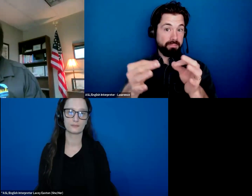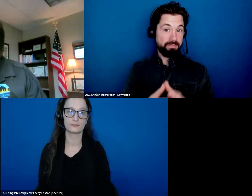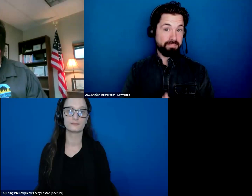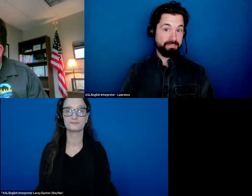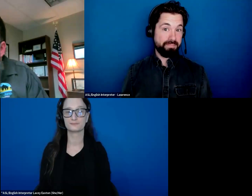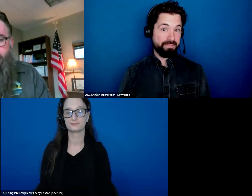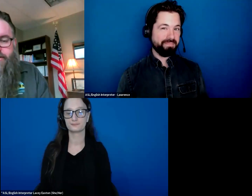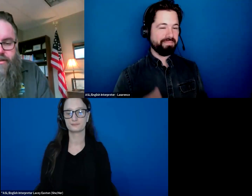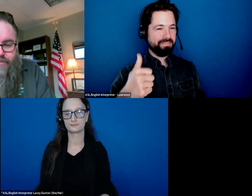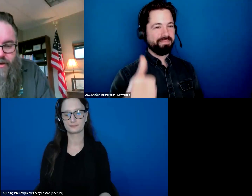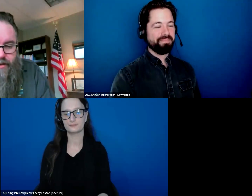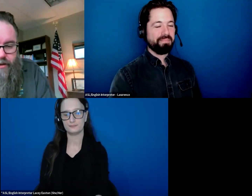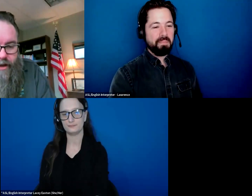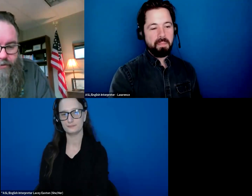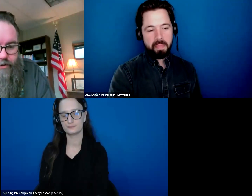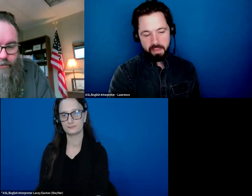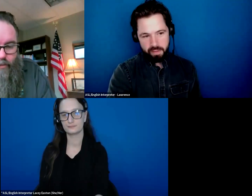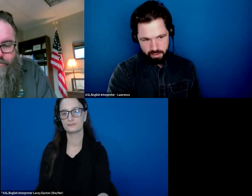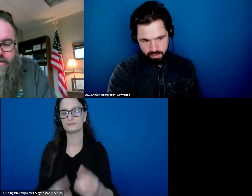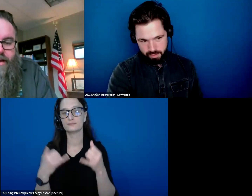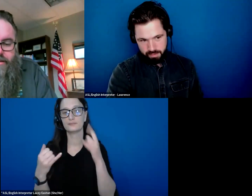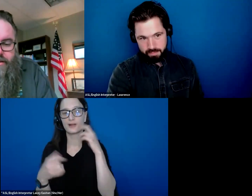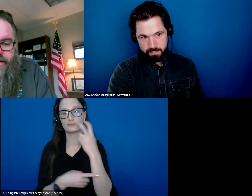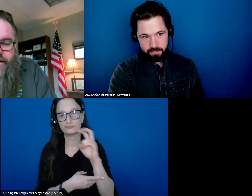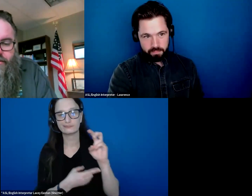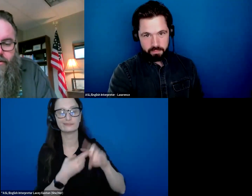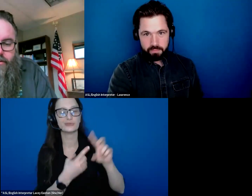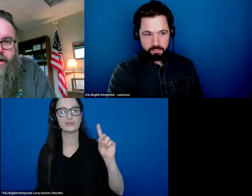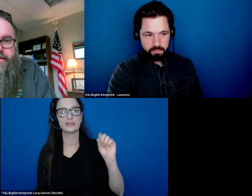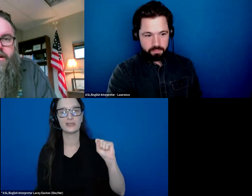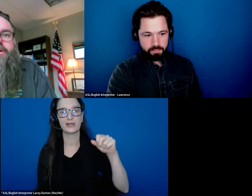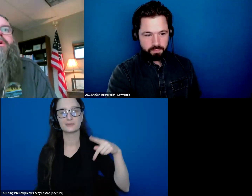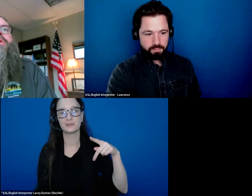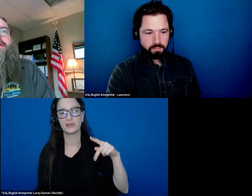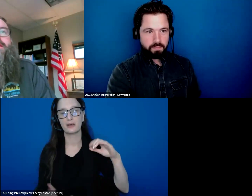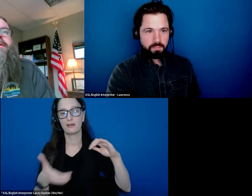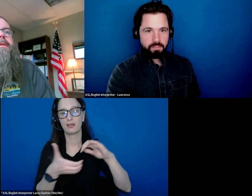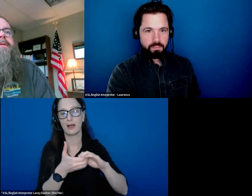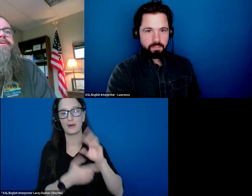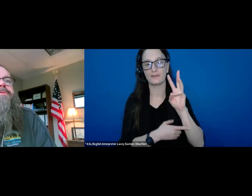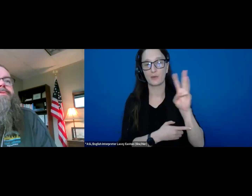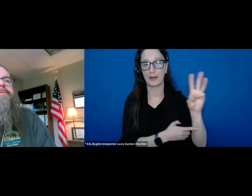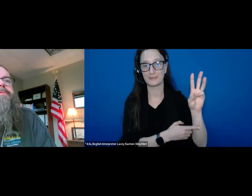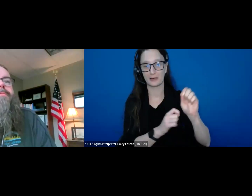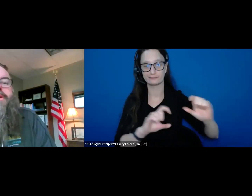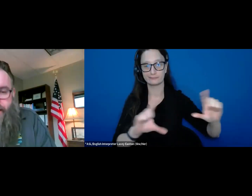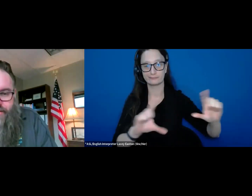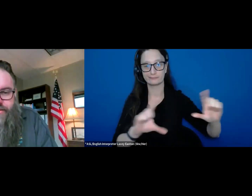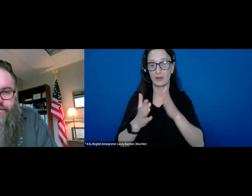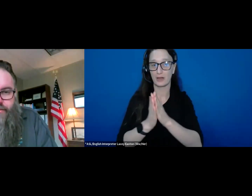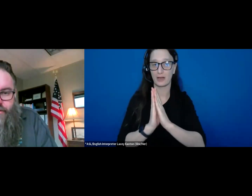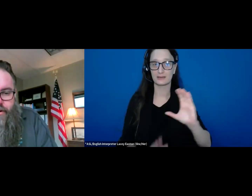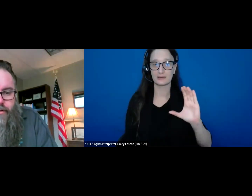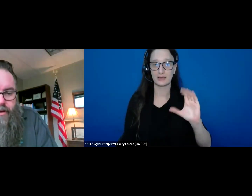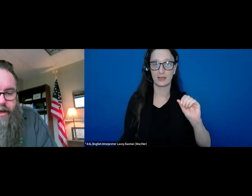on to the DSP Collaborative website, and I will ask Carly to guide